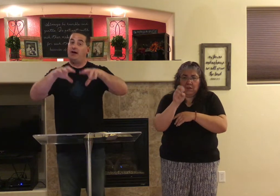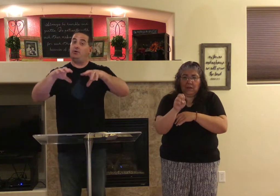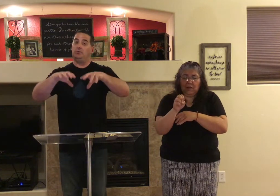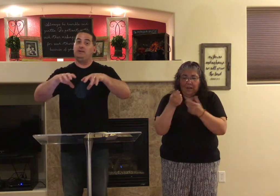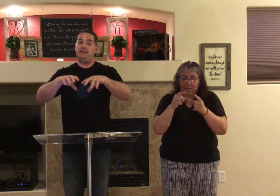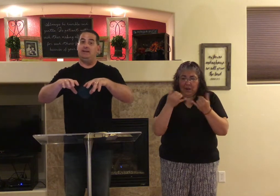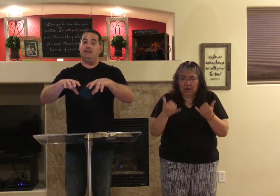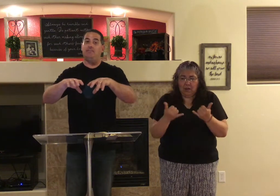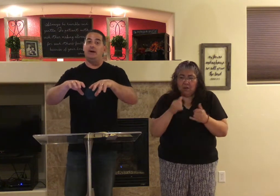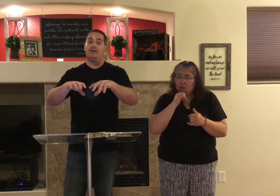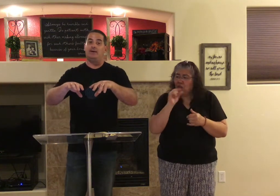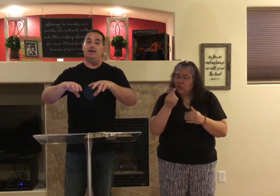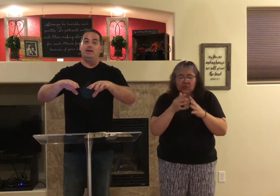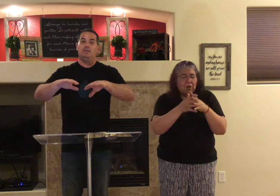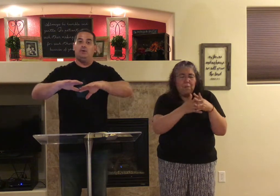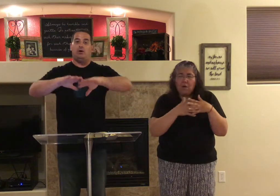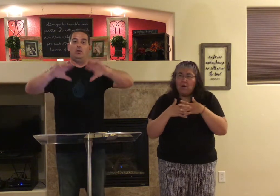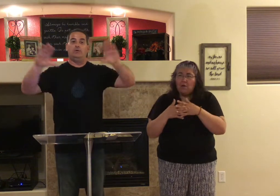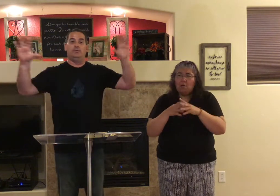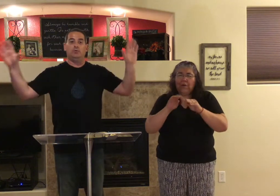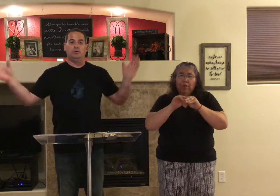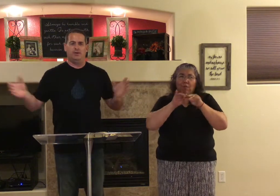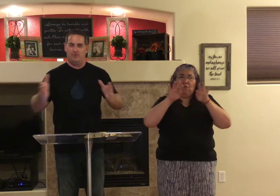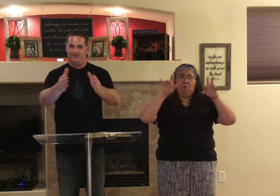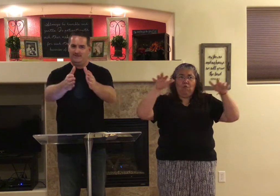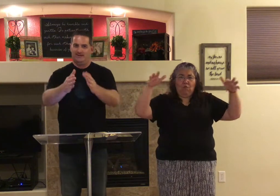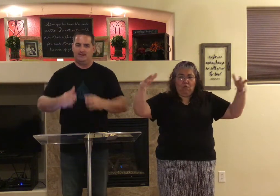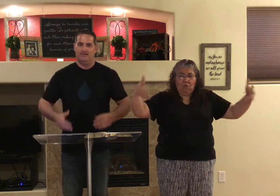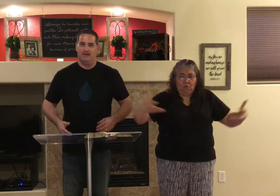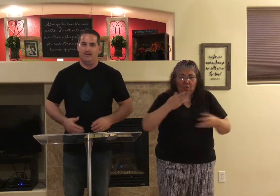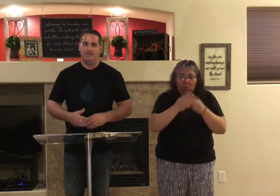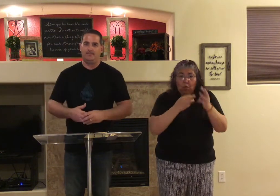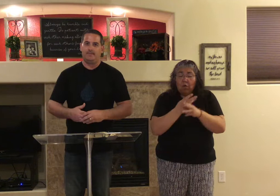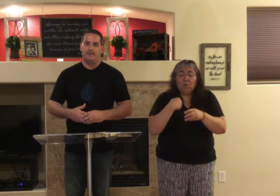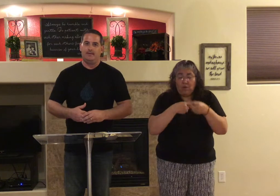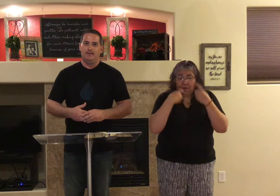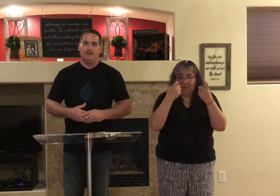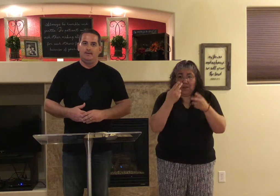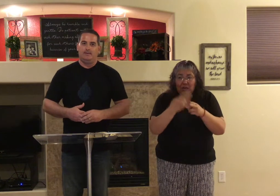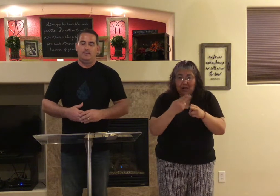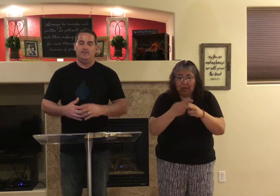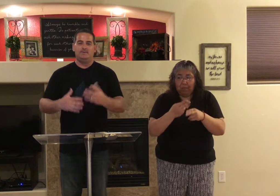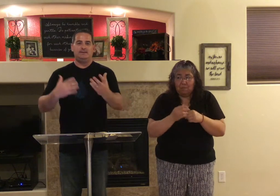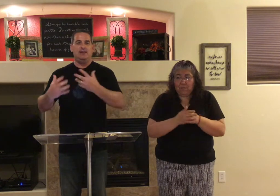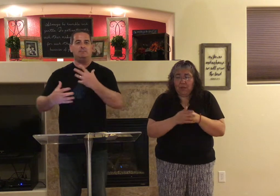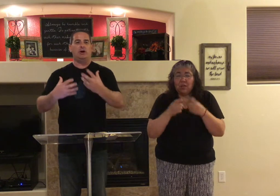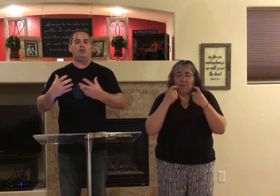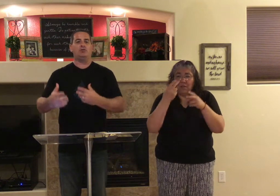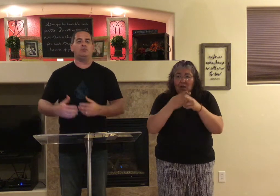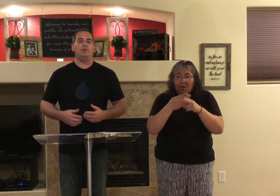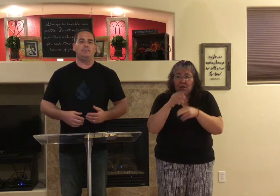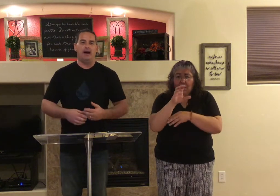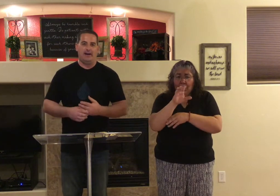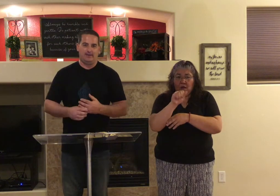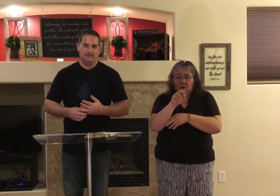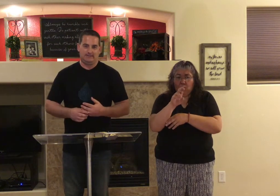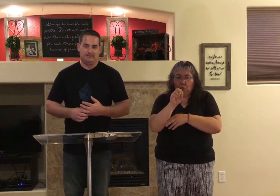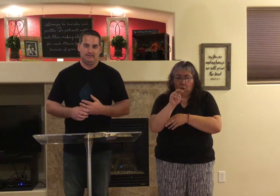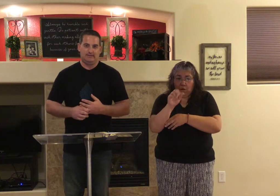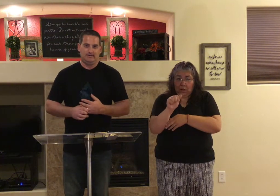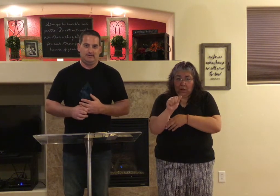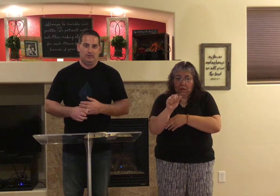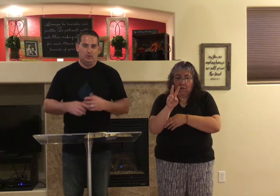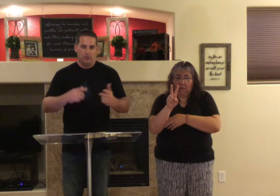now, not only in America, but all over the world. And we've given it a name. We've given it a name called